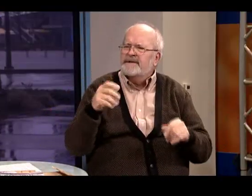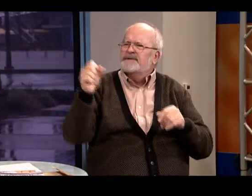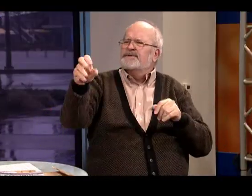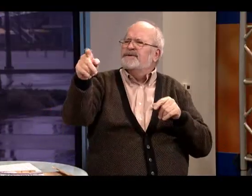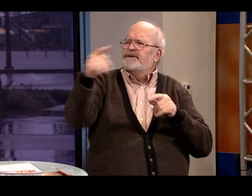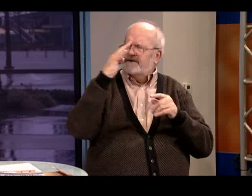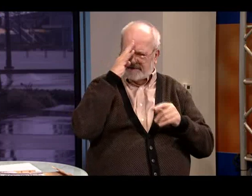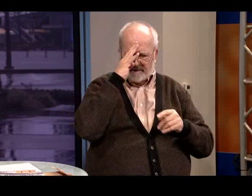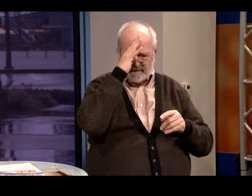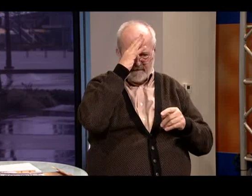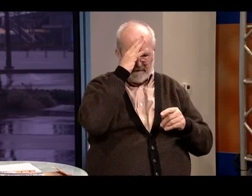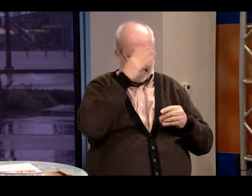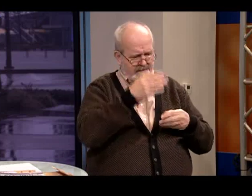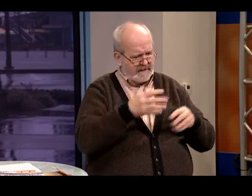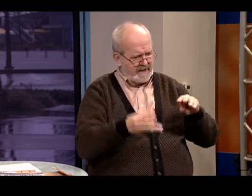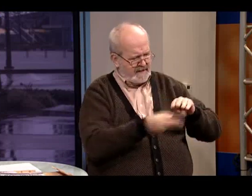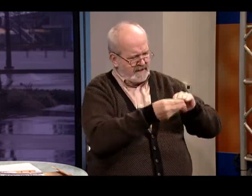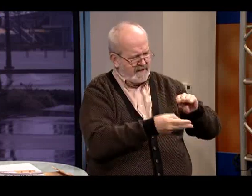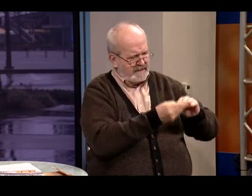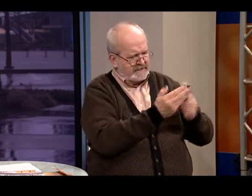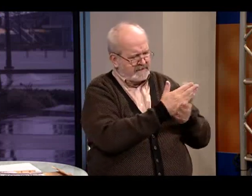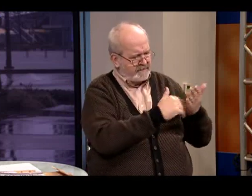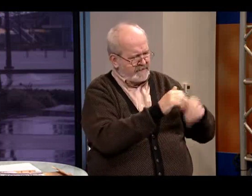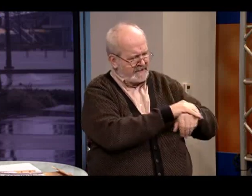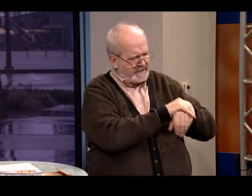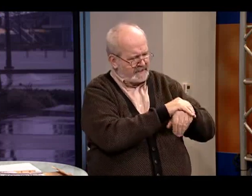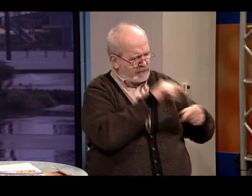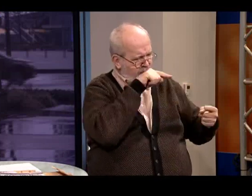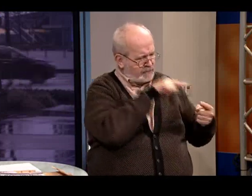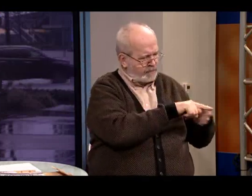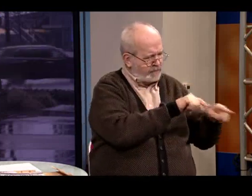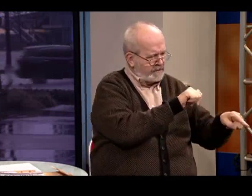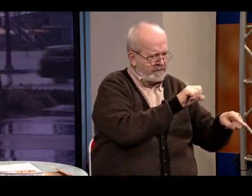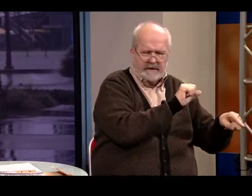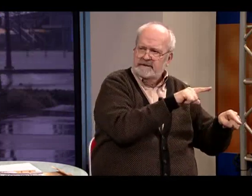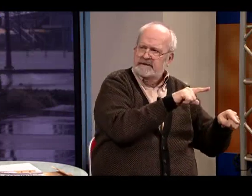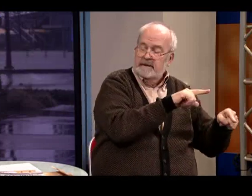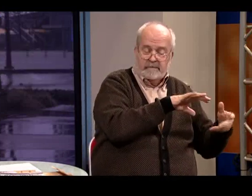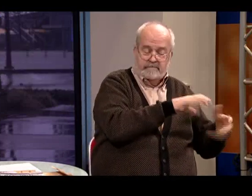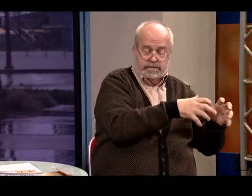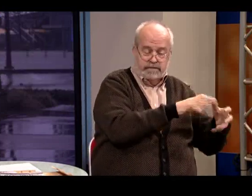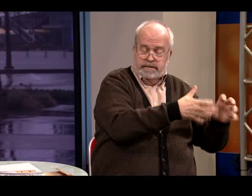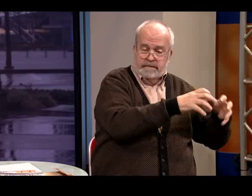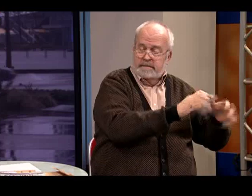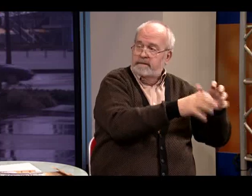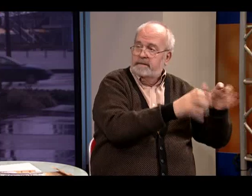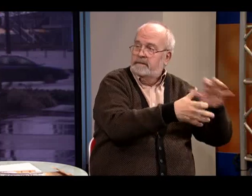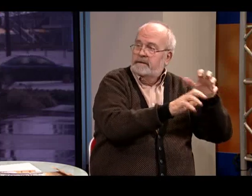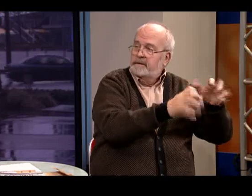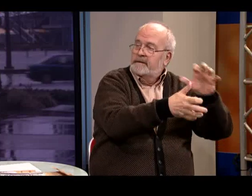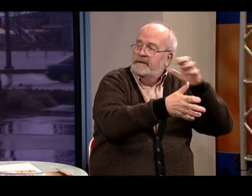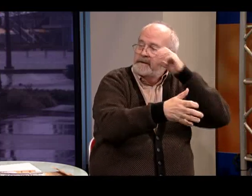influences. So they are not similar. They are separate languages. And people have tried to add